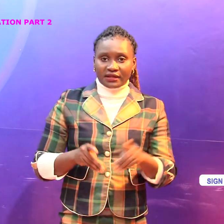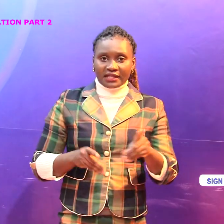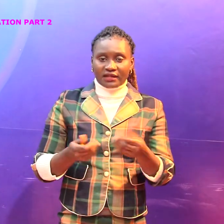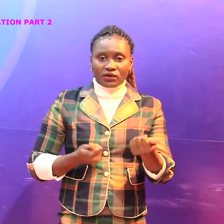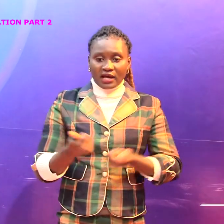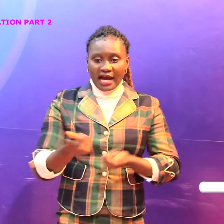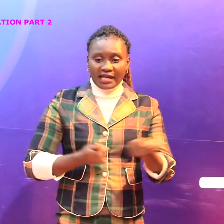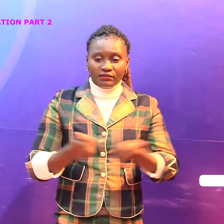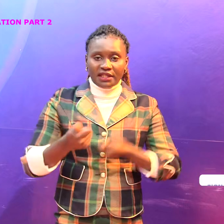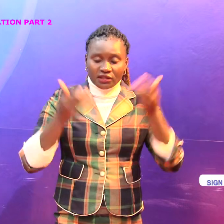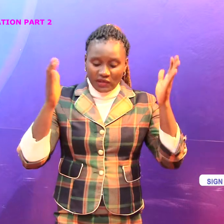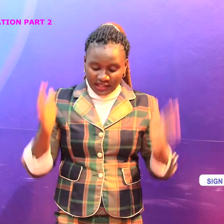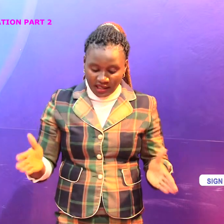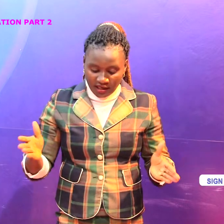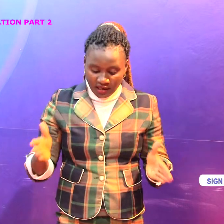Administrator, so administrator,